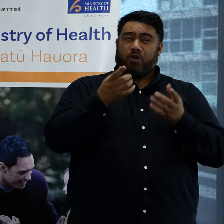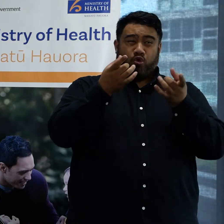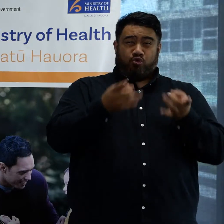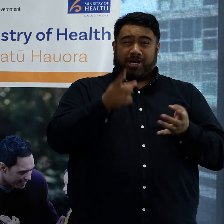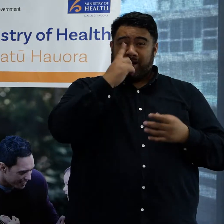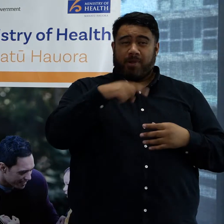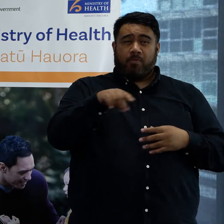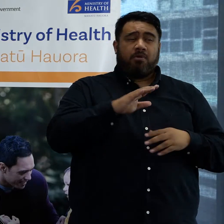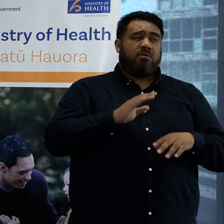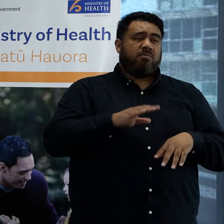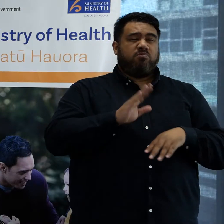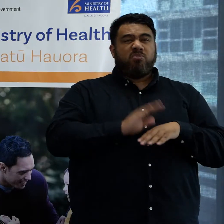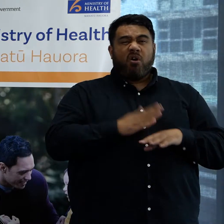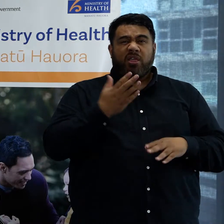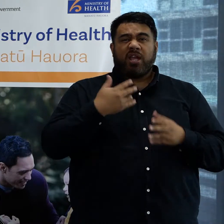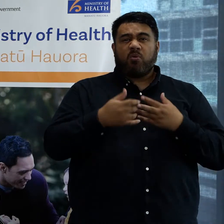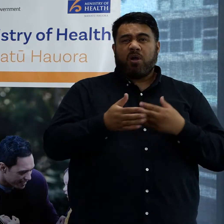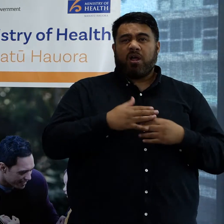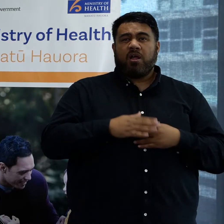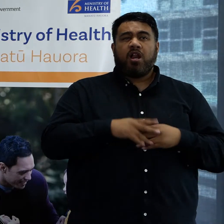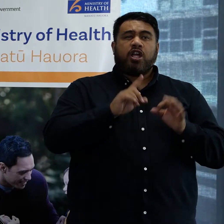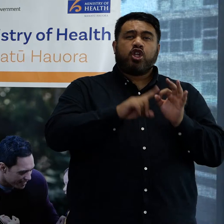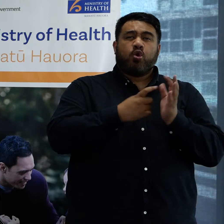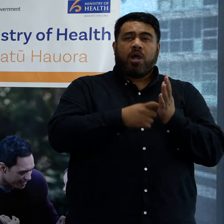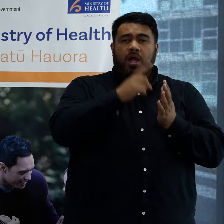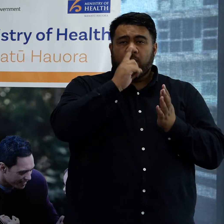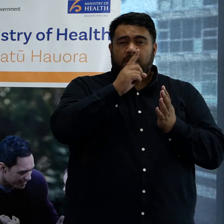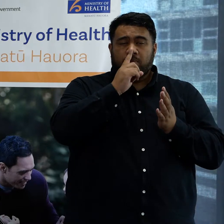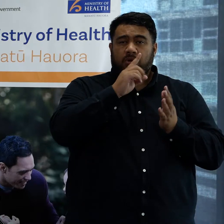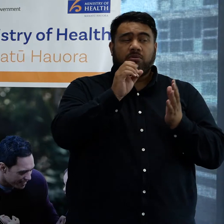has come in. You've got fewer people using the QR code. Do you think